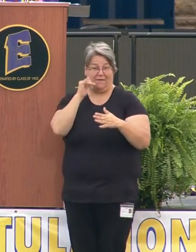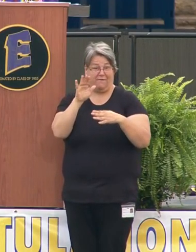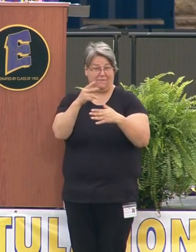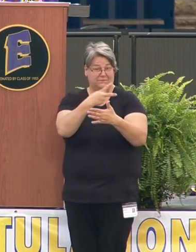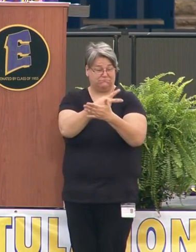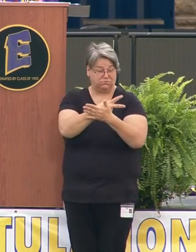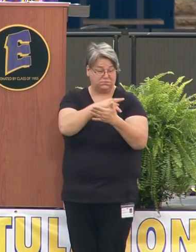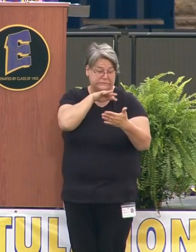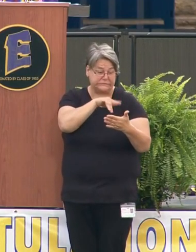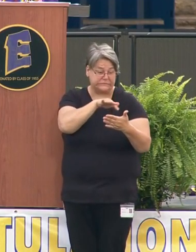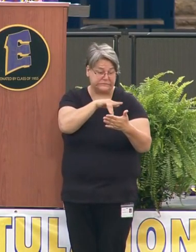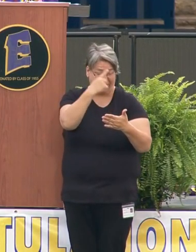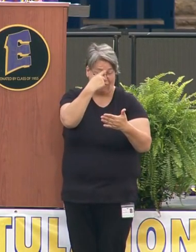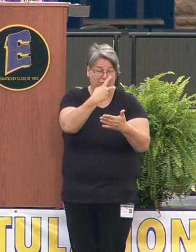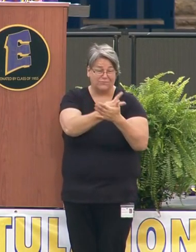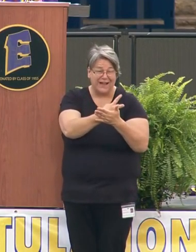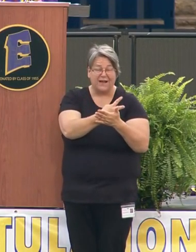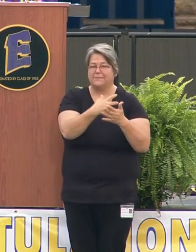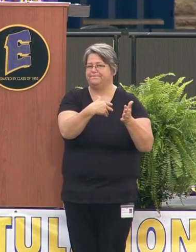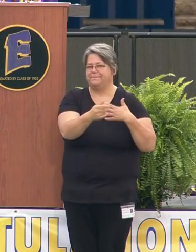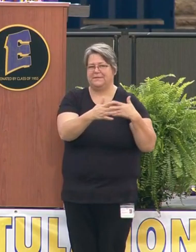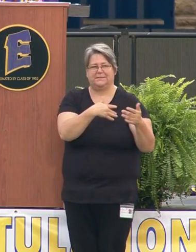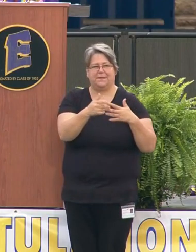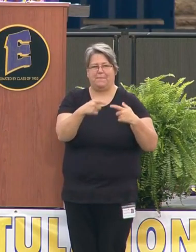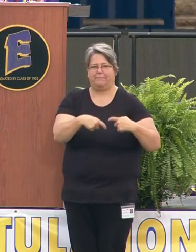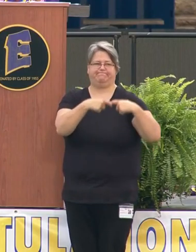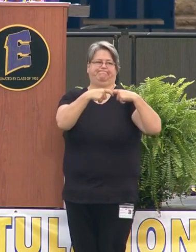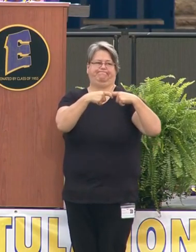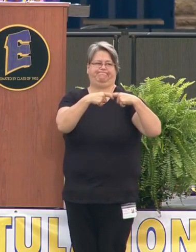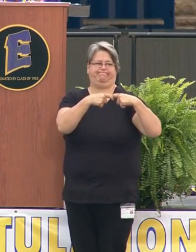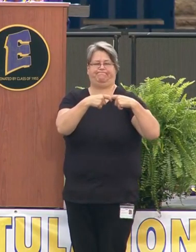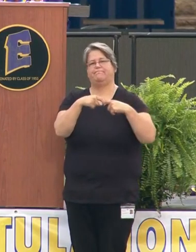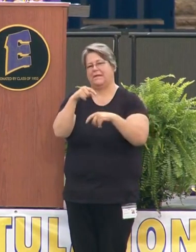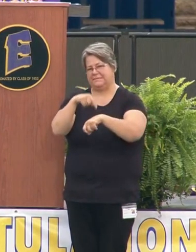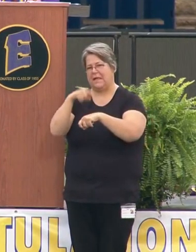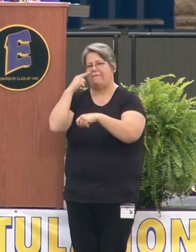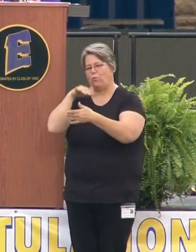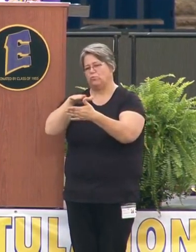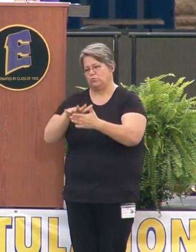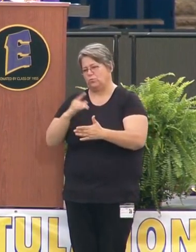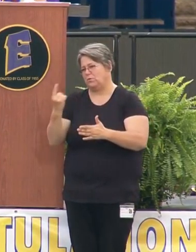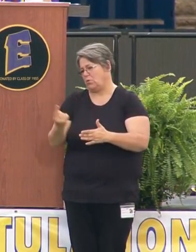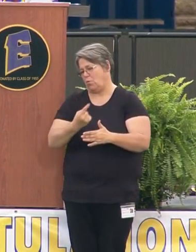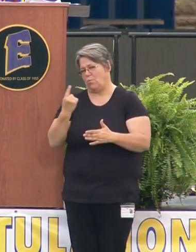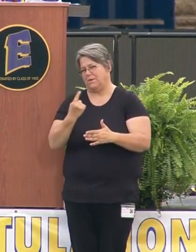own online classes to earn her graduate degree, she's never too busy for her students.